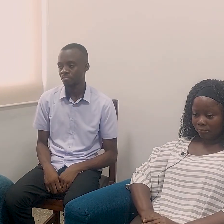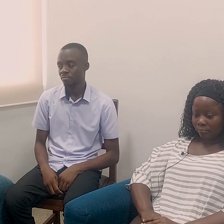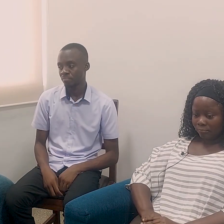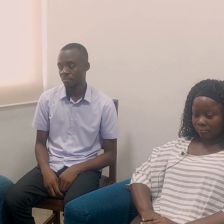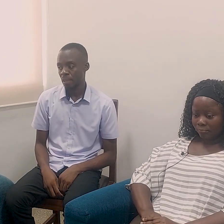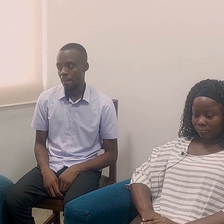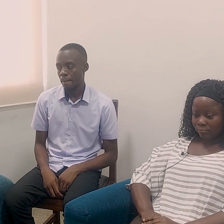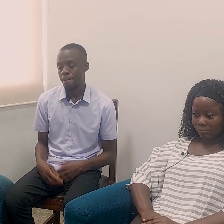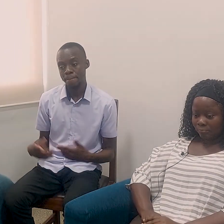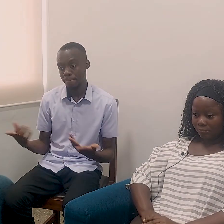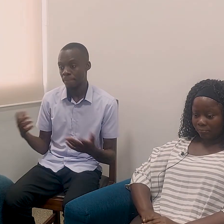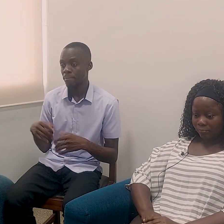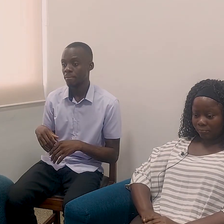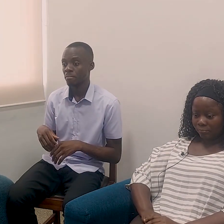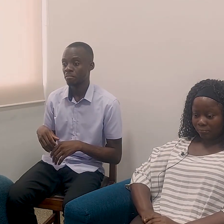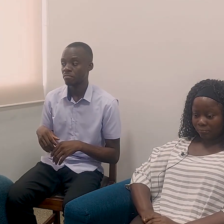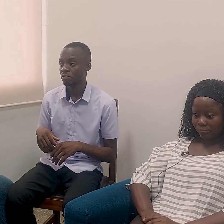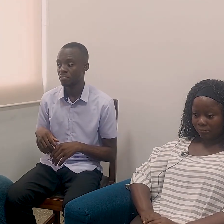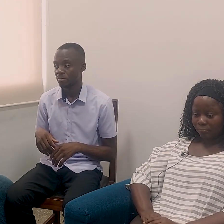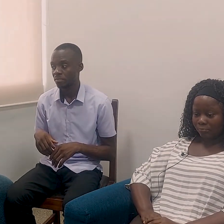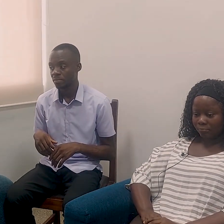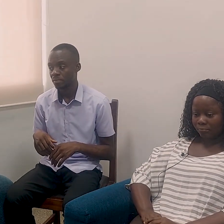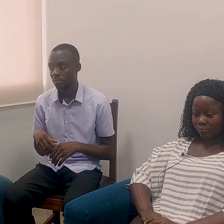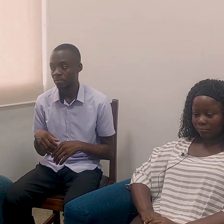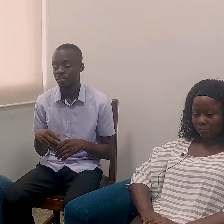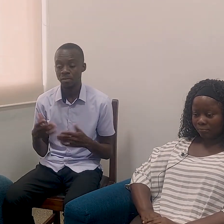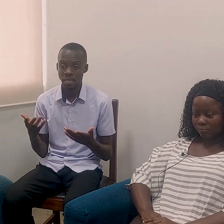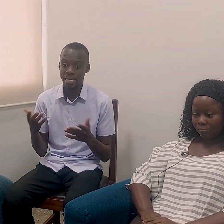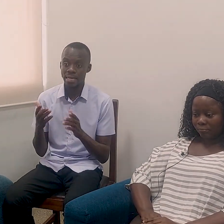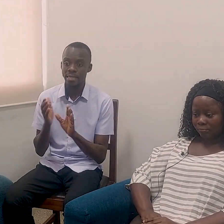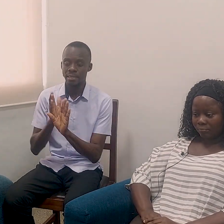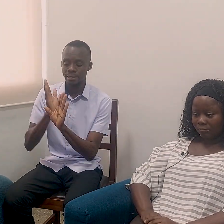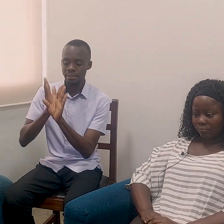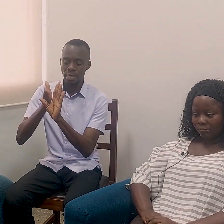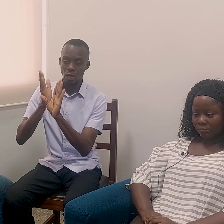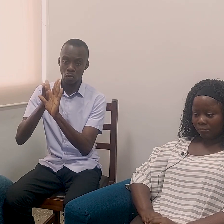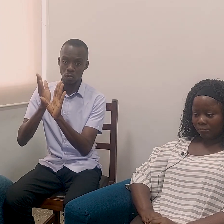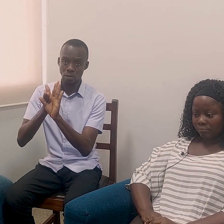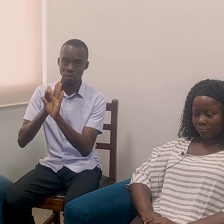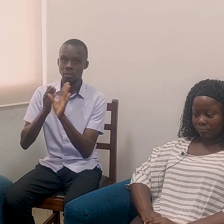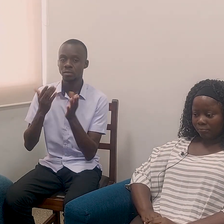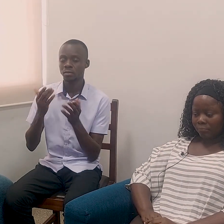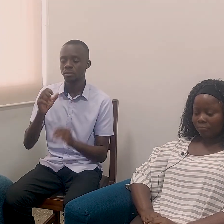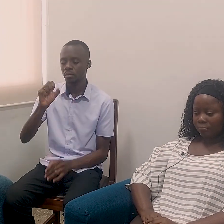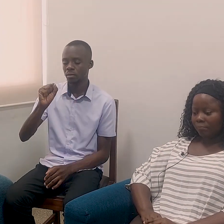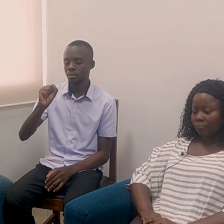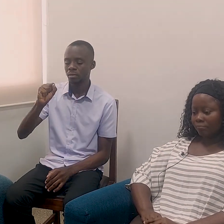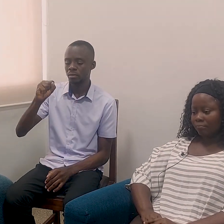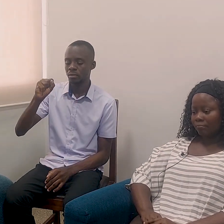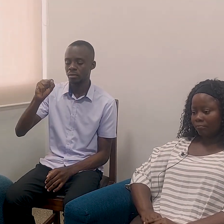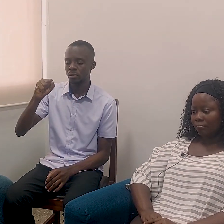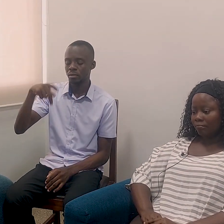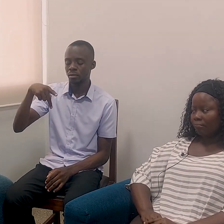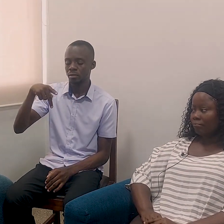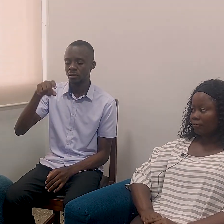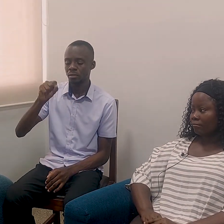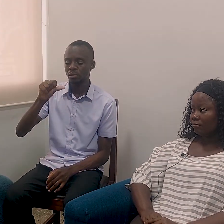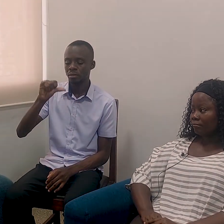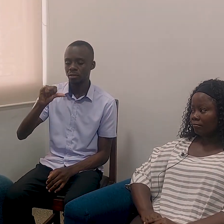psychology, psychiatry, right, in terms of science, it's a relatively new and evolving field. People don't